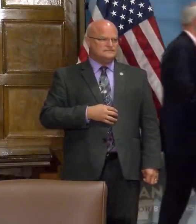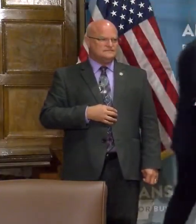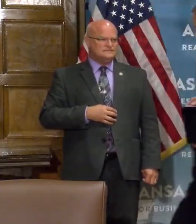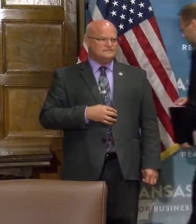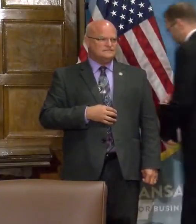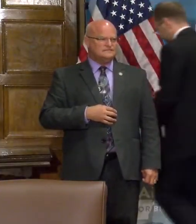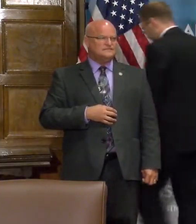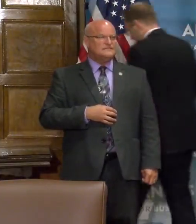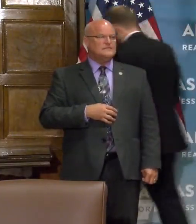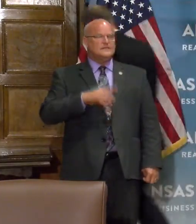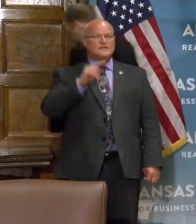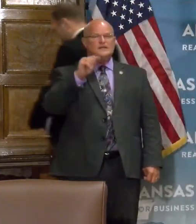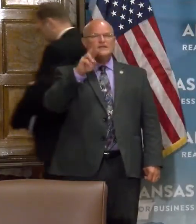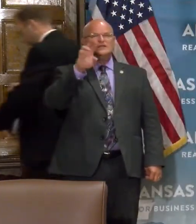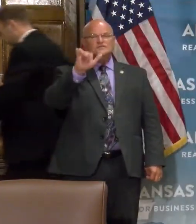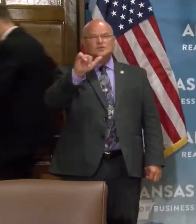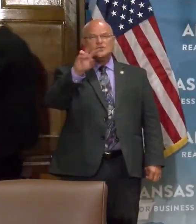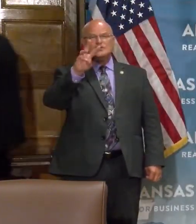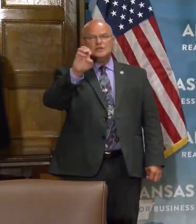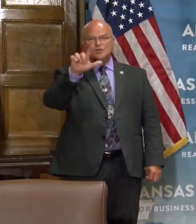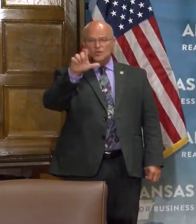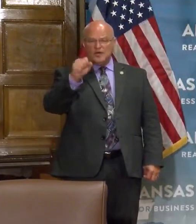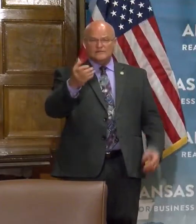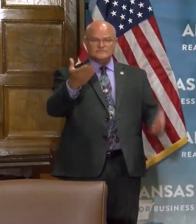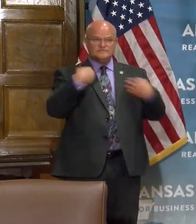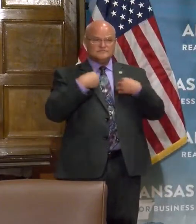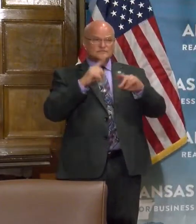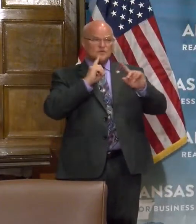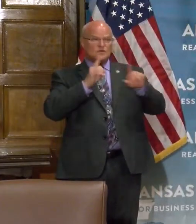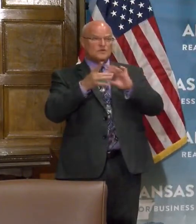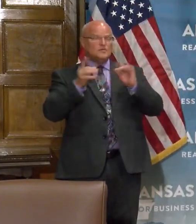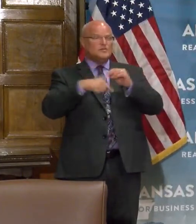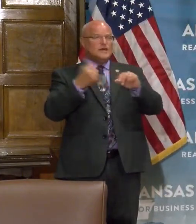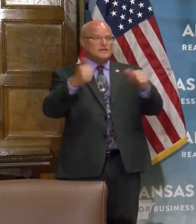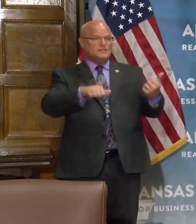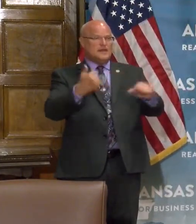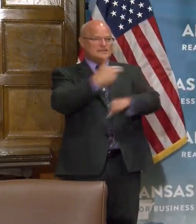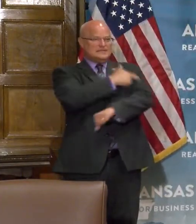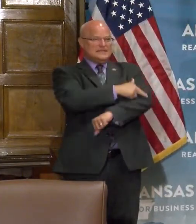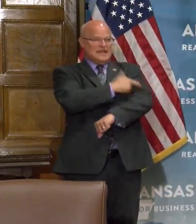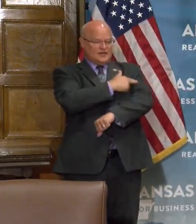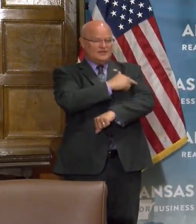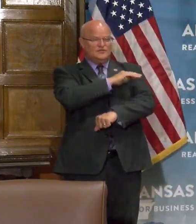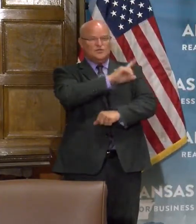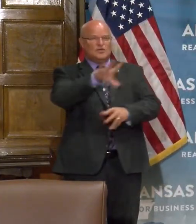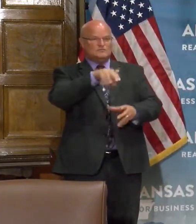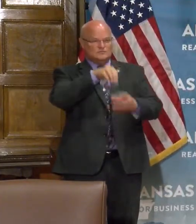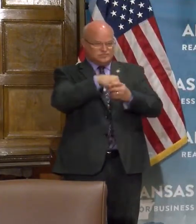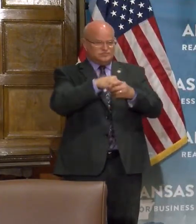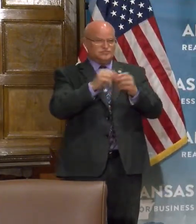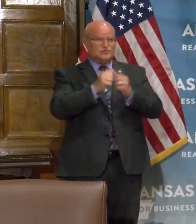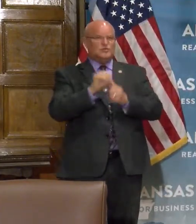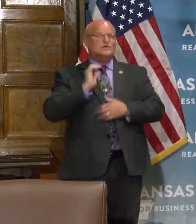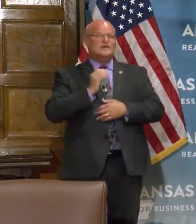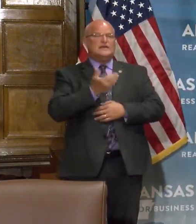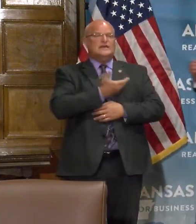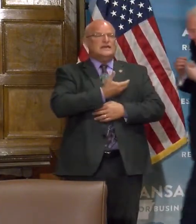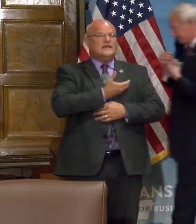Let's start with Troy Wells. Could you come and give us a report on Baptist Health, big participant in our